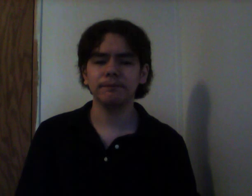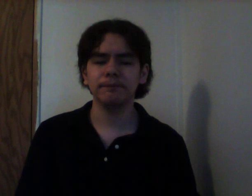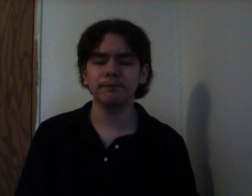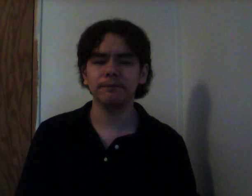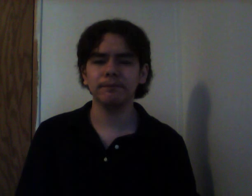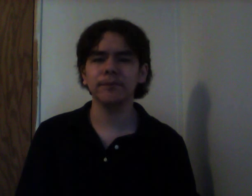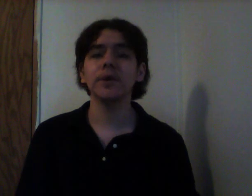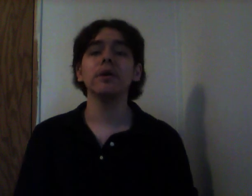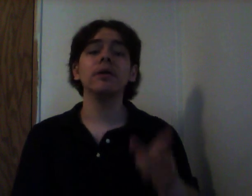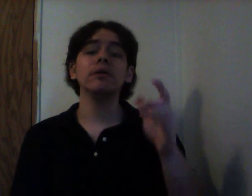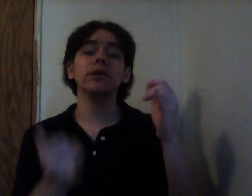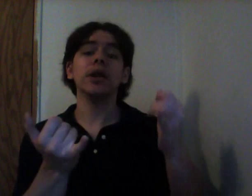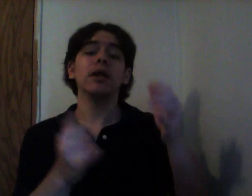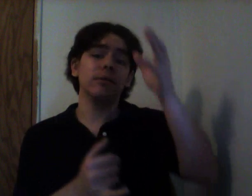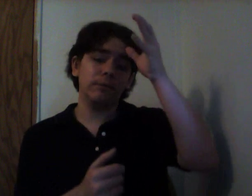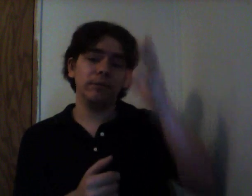Irlandés del mundo.